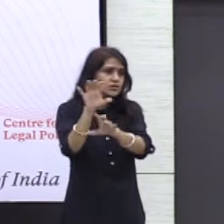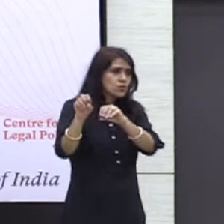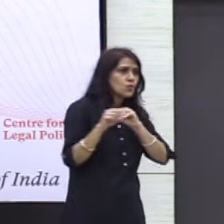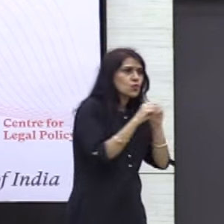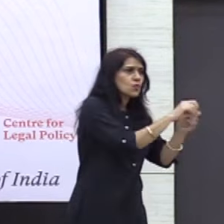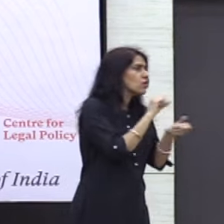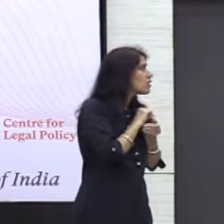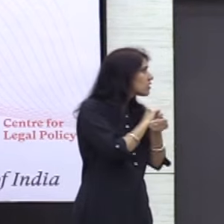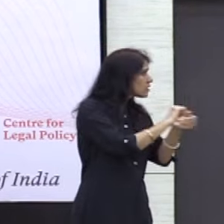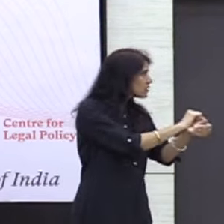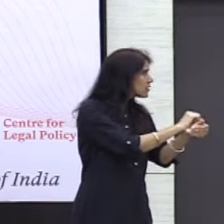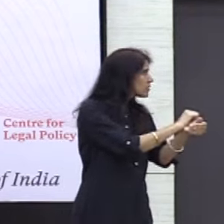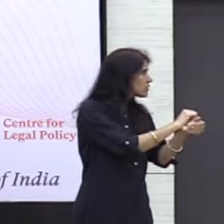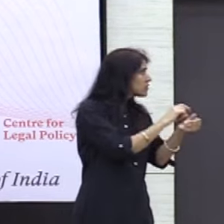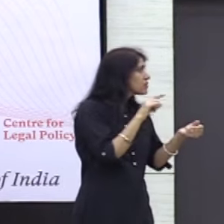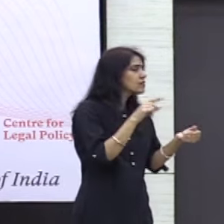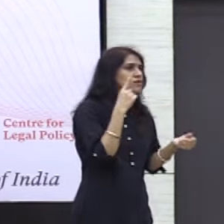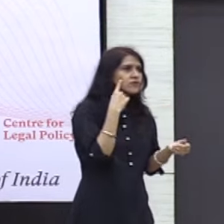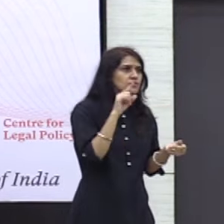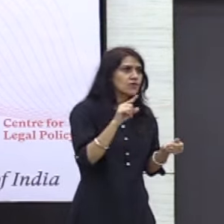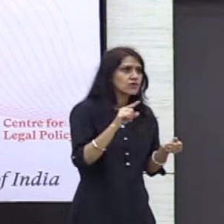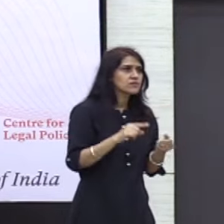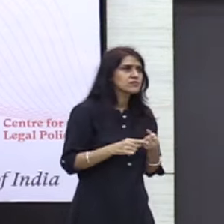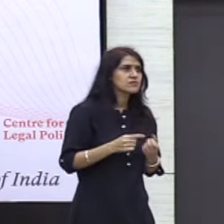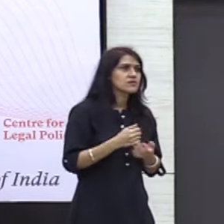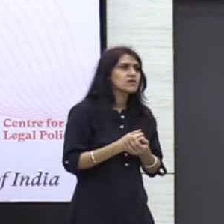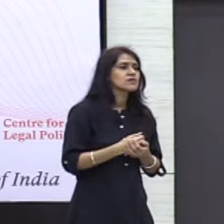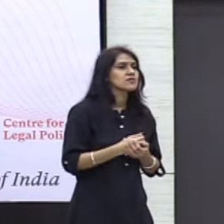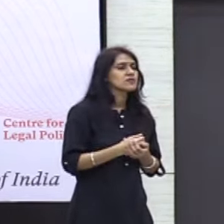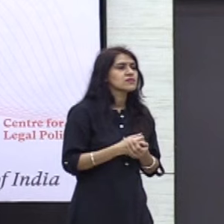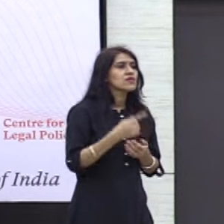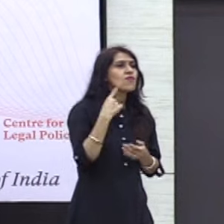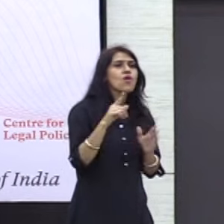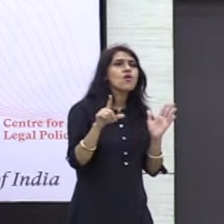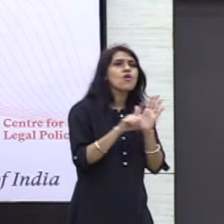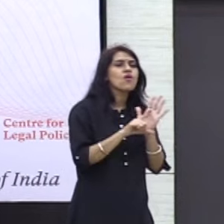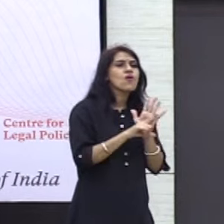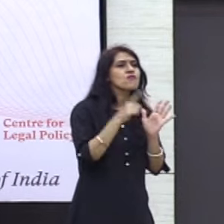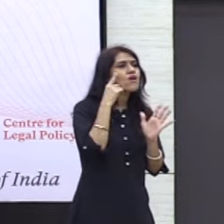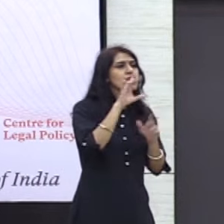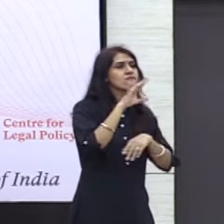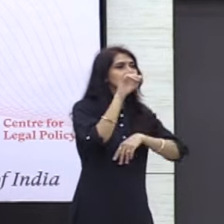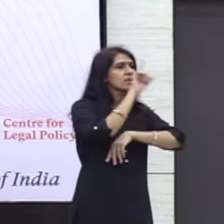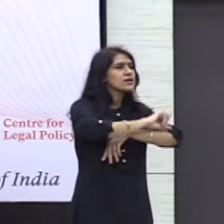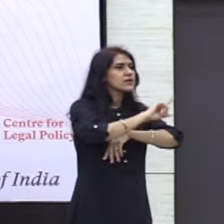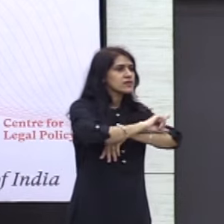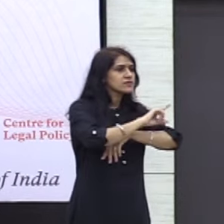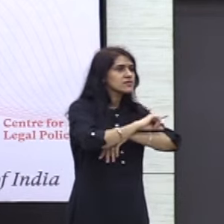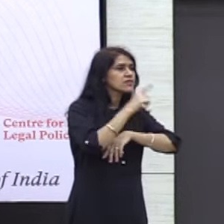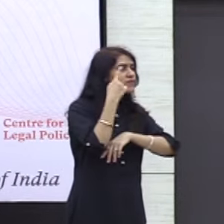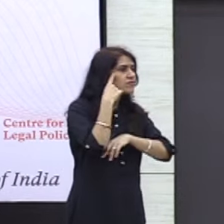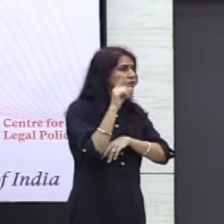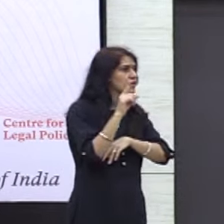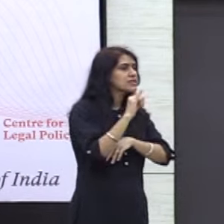custody, keeping for 15 days under the old law, and now keep him for 15 days spread over a period of 90 days